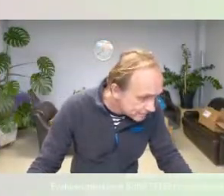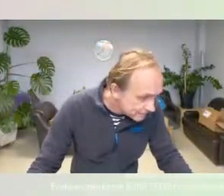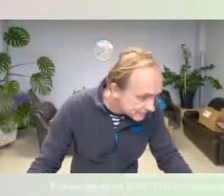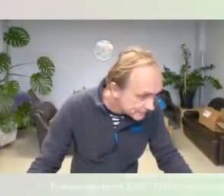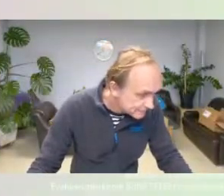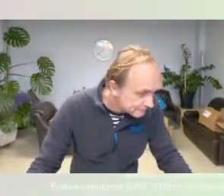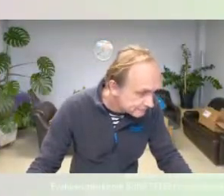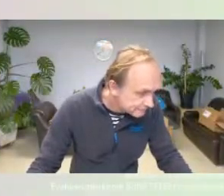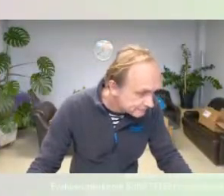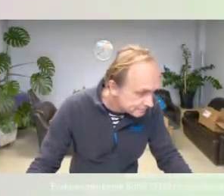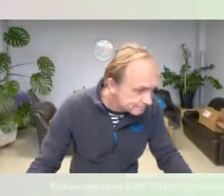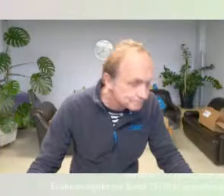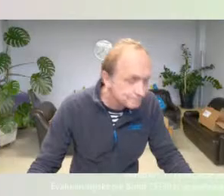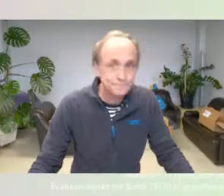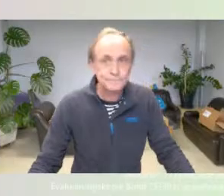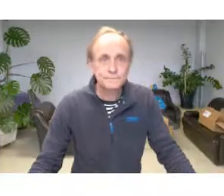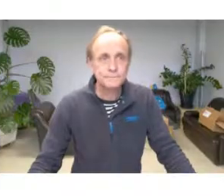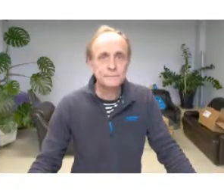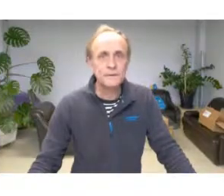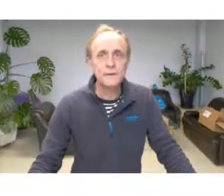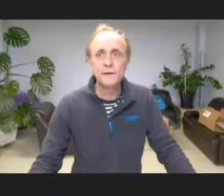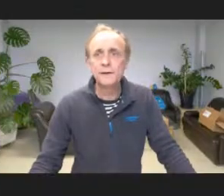client,